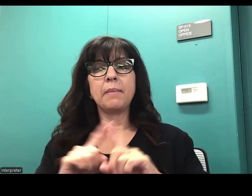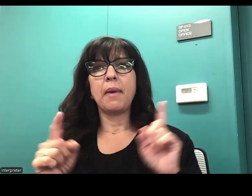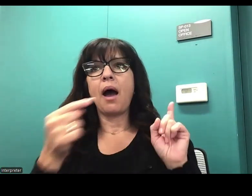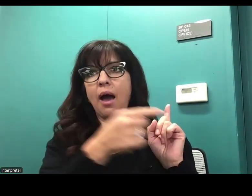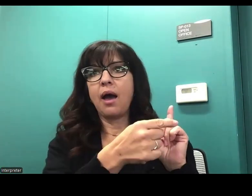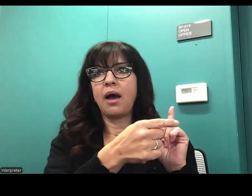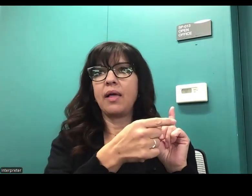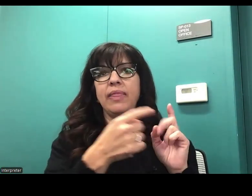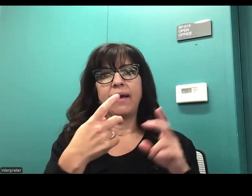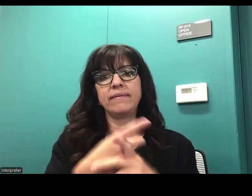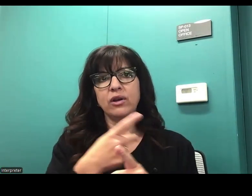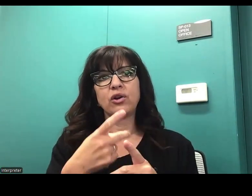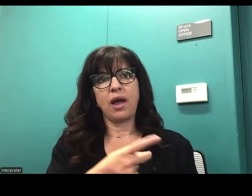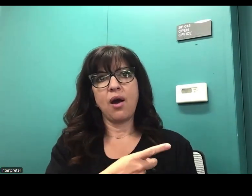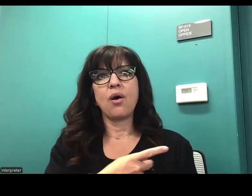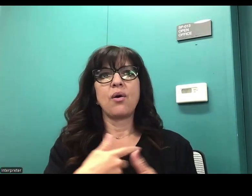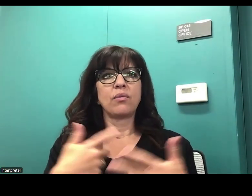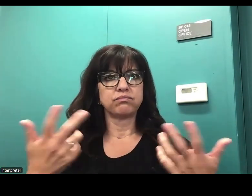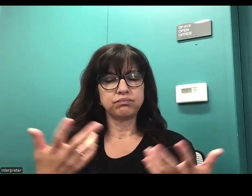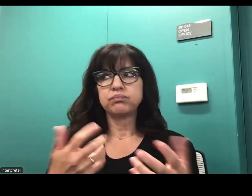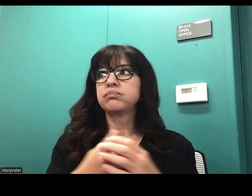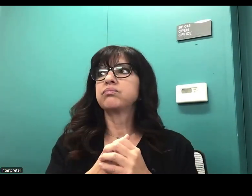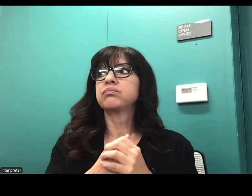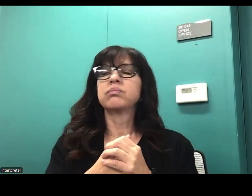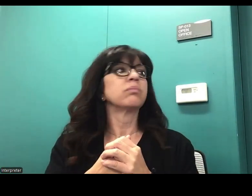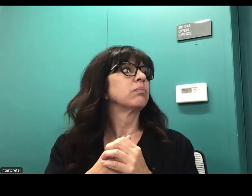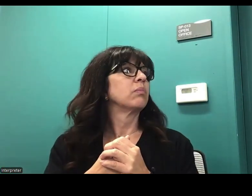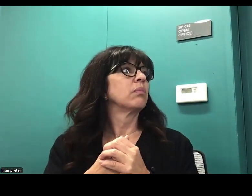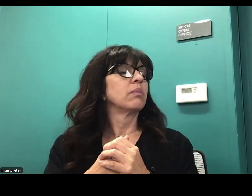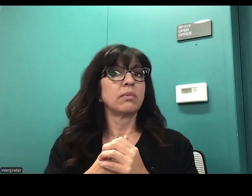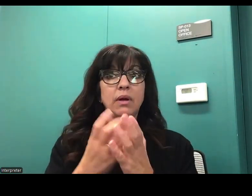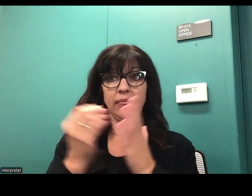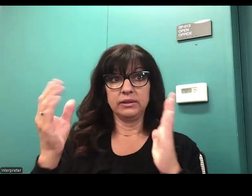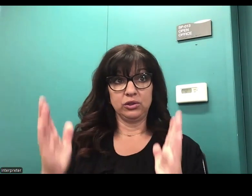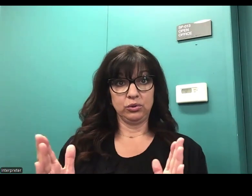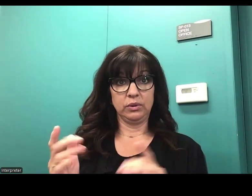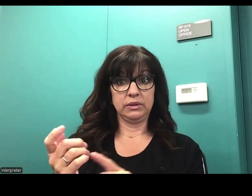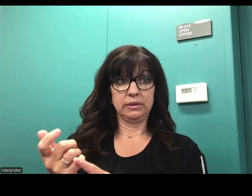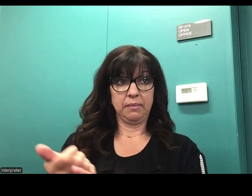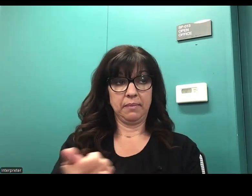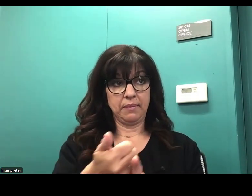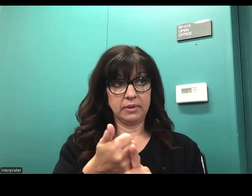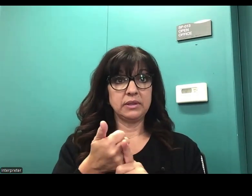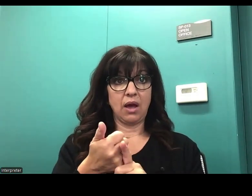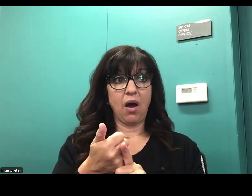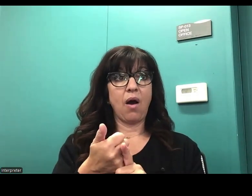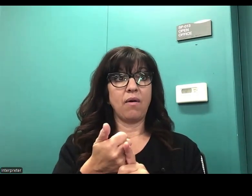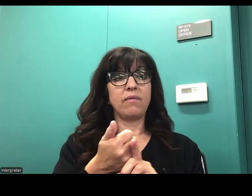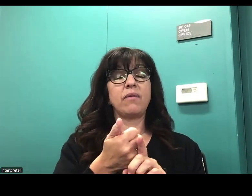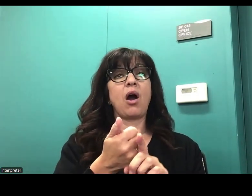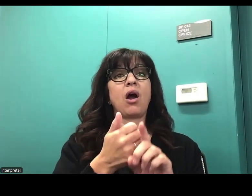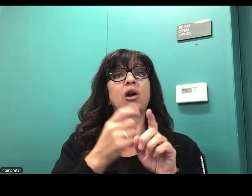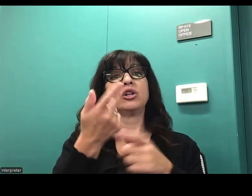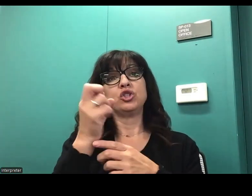they have figured out that our students who are gender